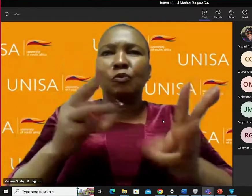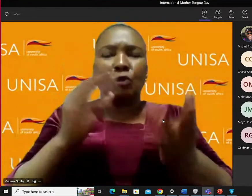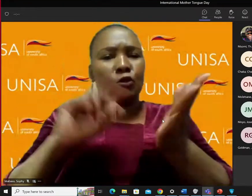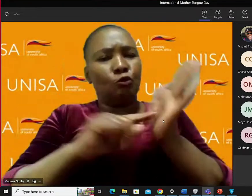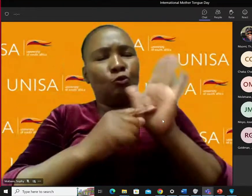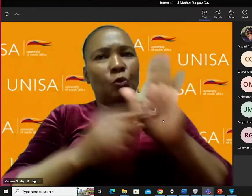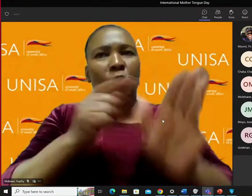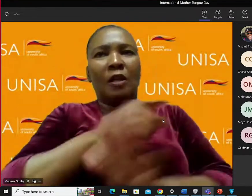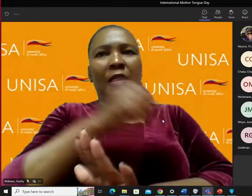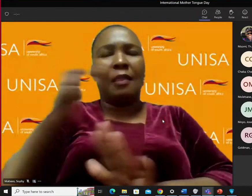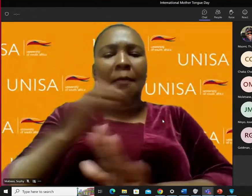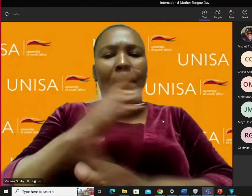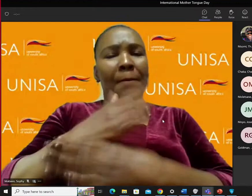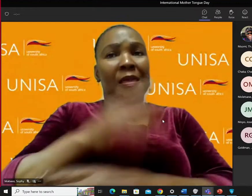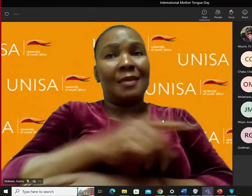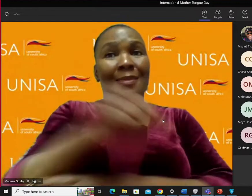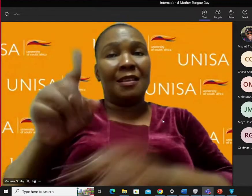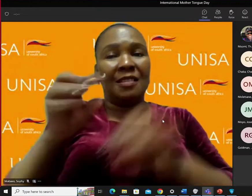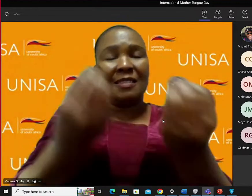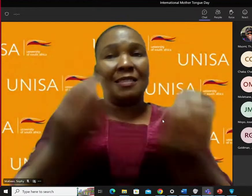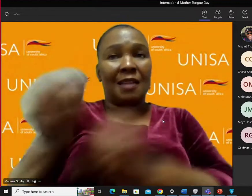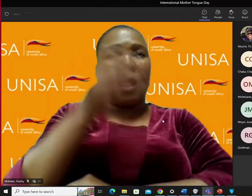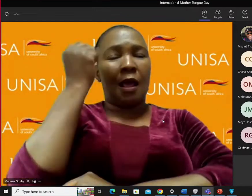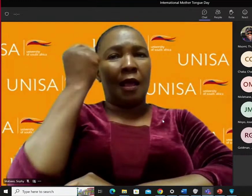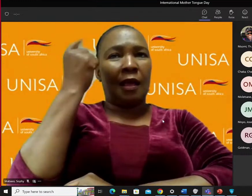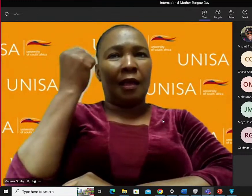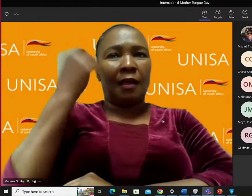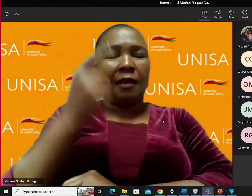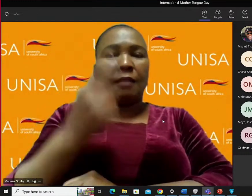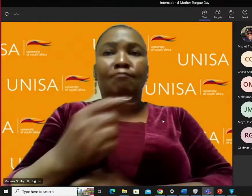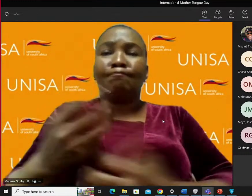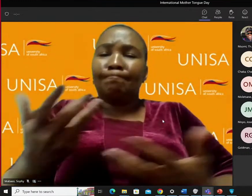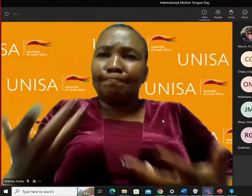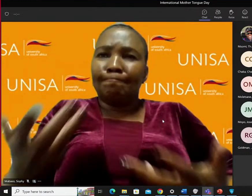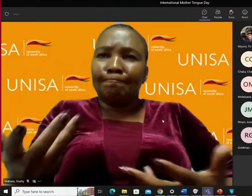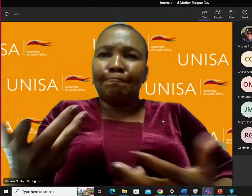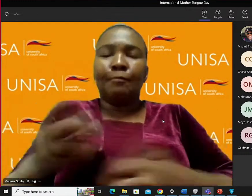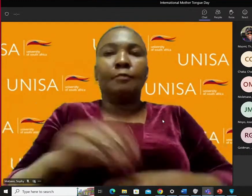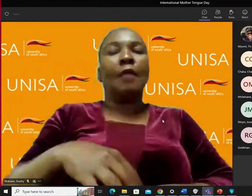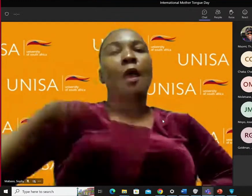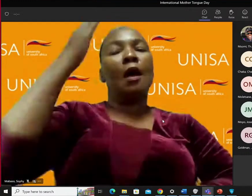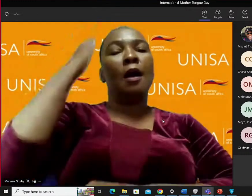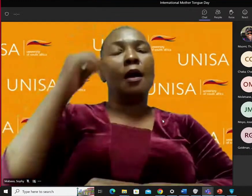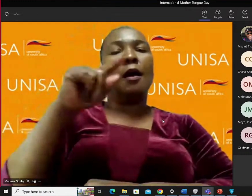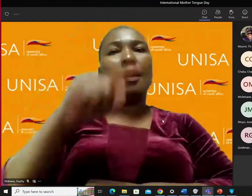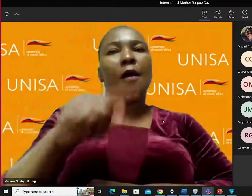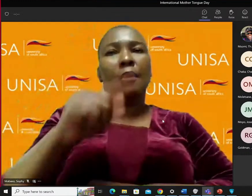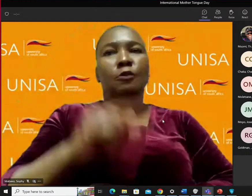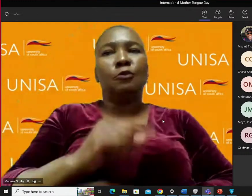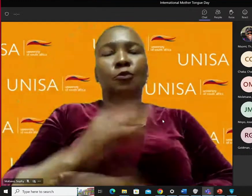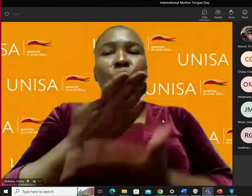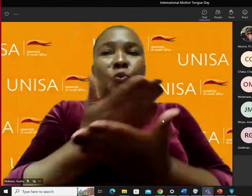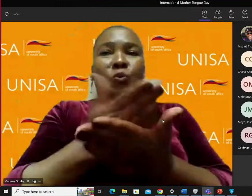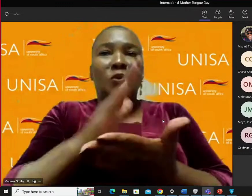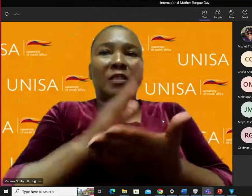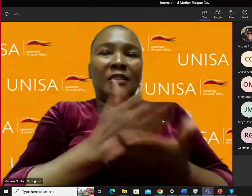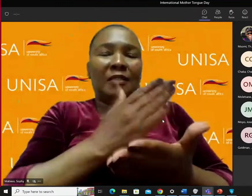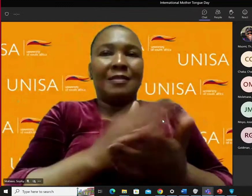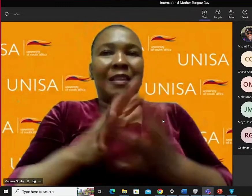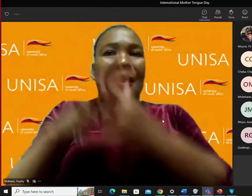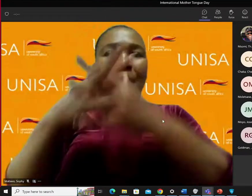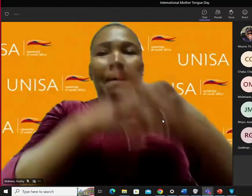make them understand, you know? So I know you actually shared in America, they